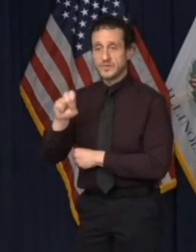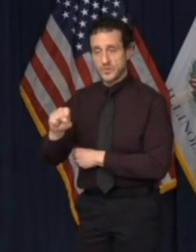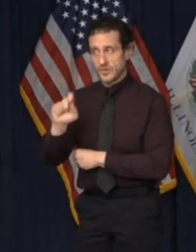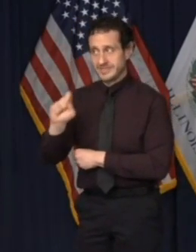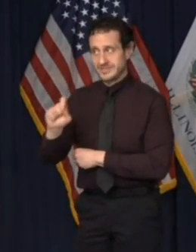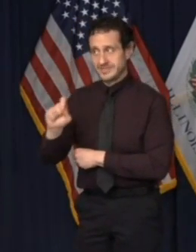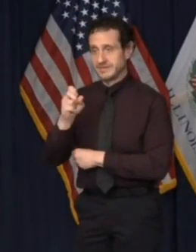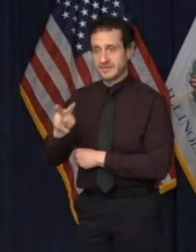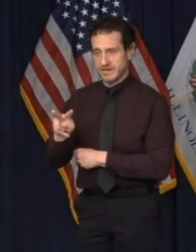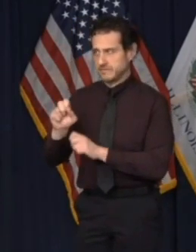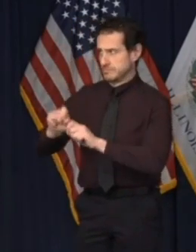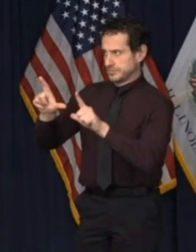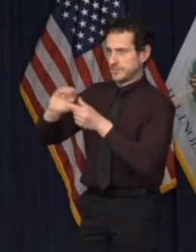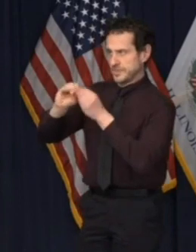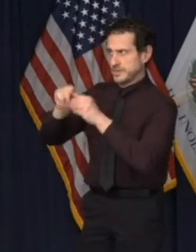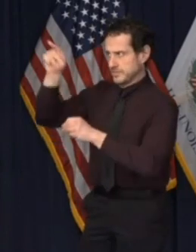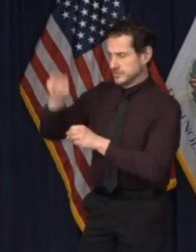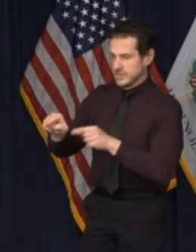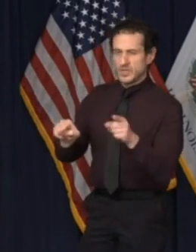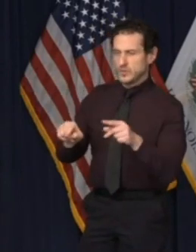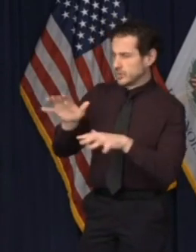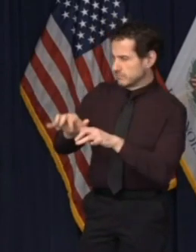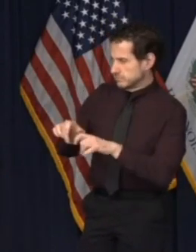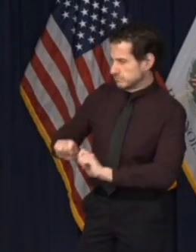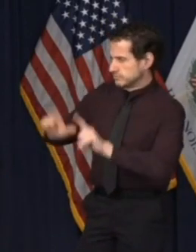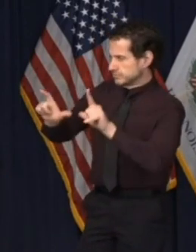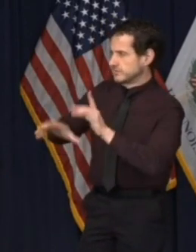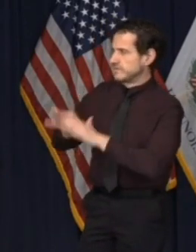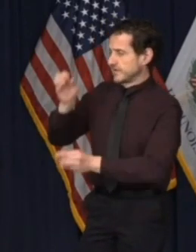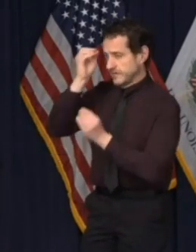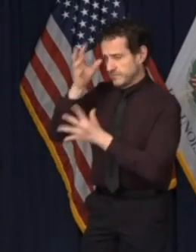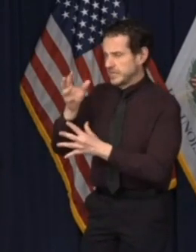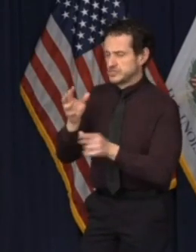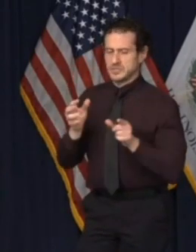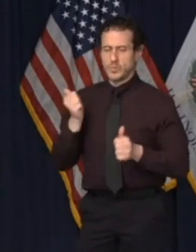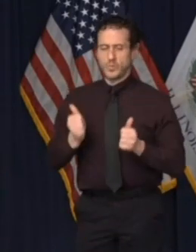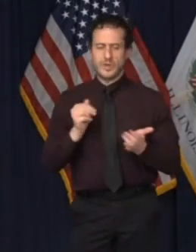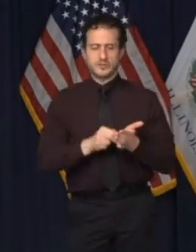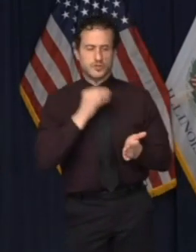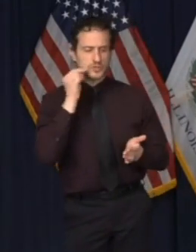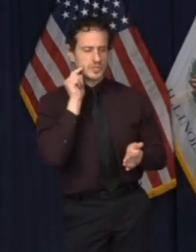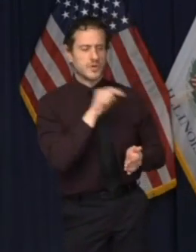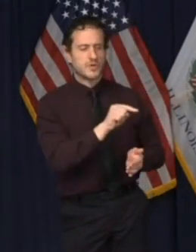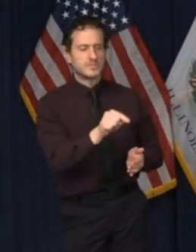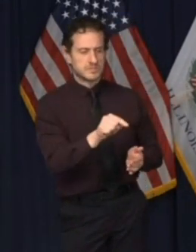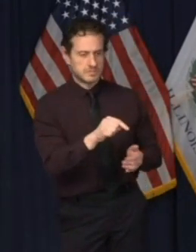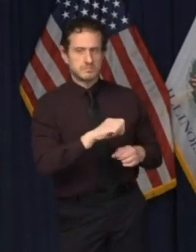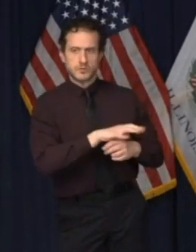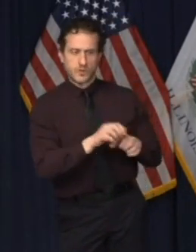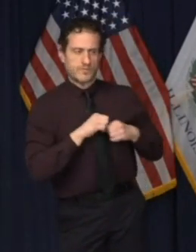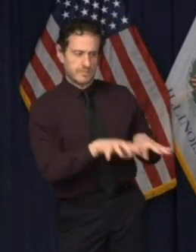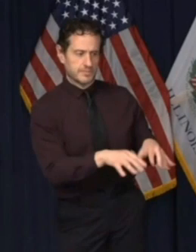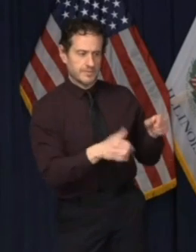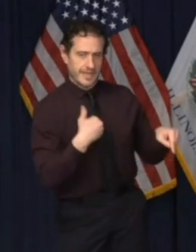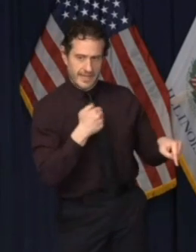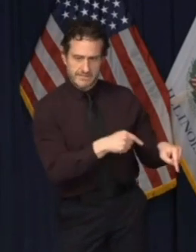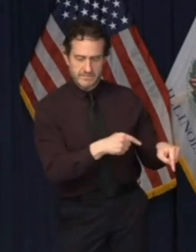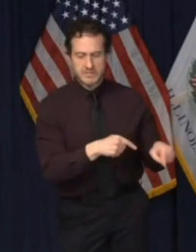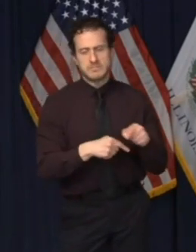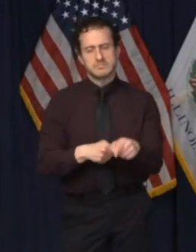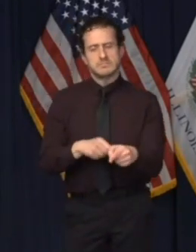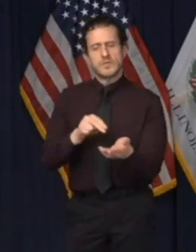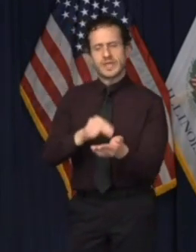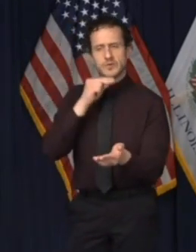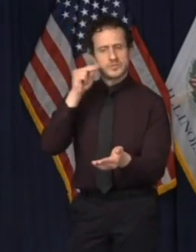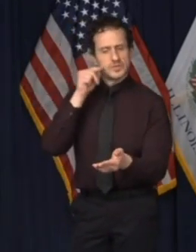dph.illinois.gov. Here you can find information about which nursing homes and other residential facilities around the state have a